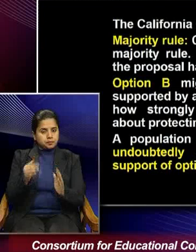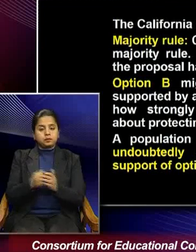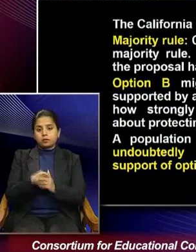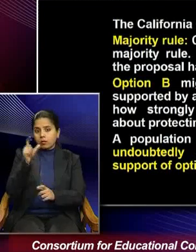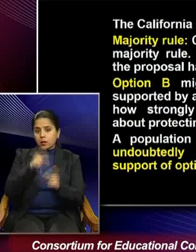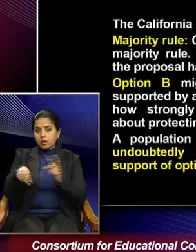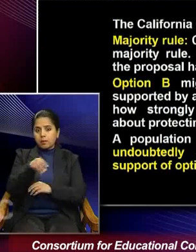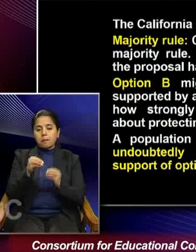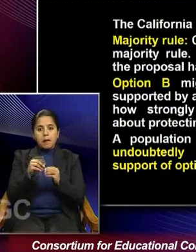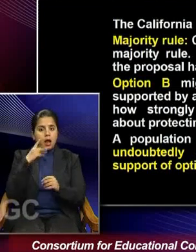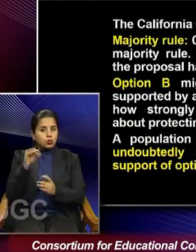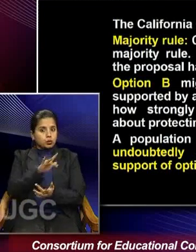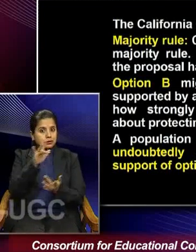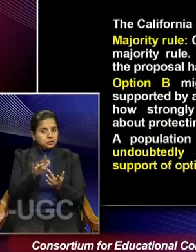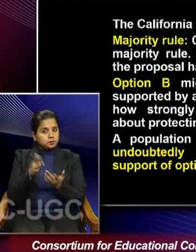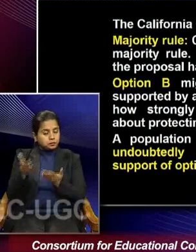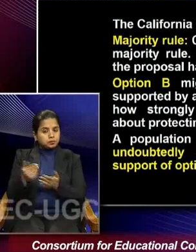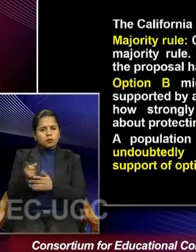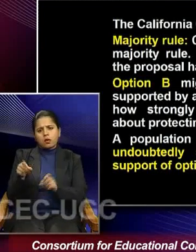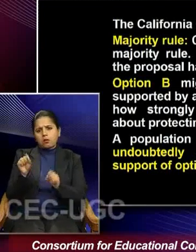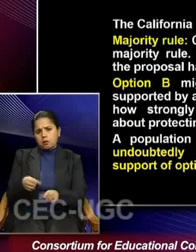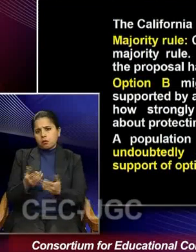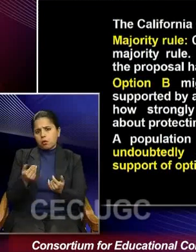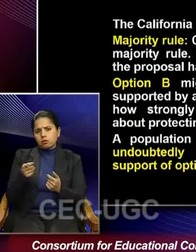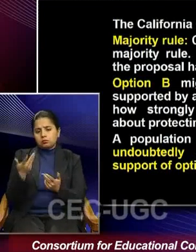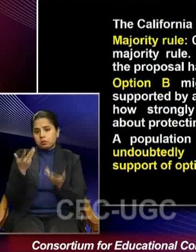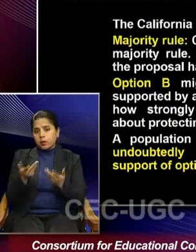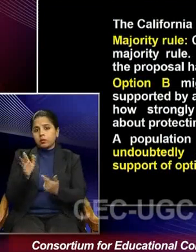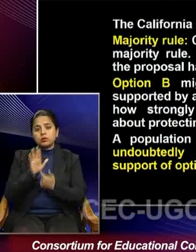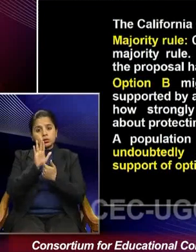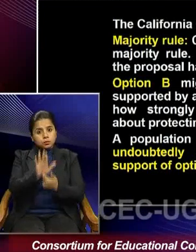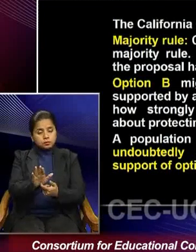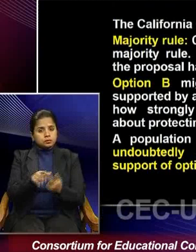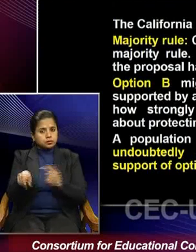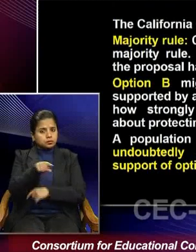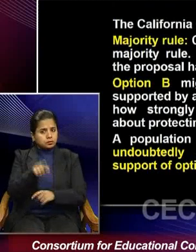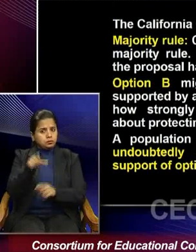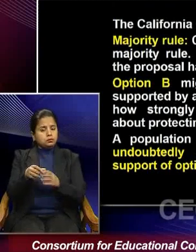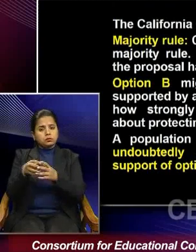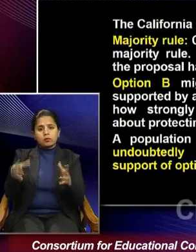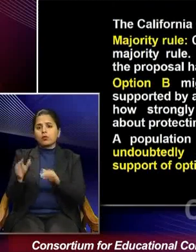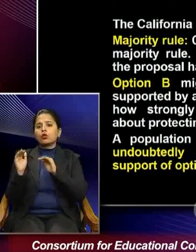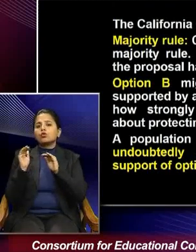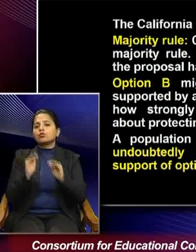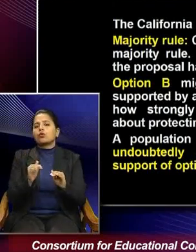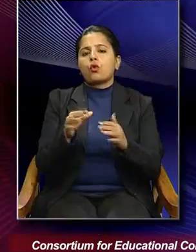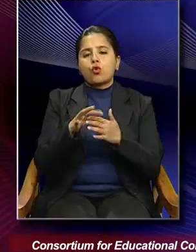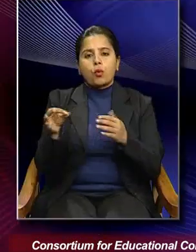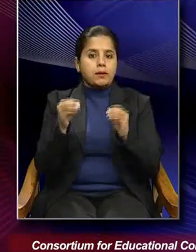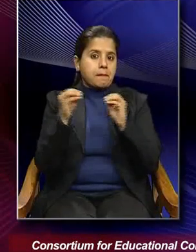of biocentrists could undoubtedly signify the majority in support of the option